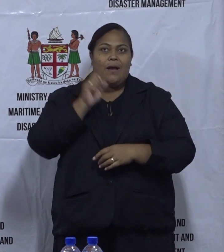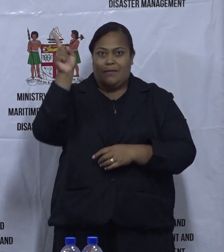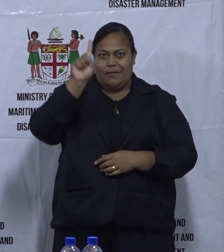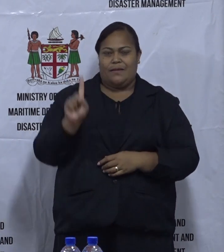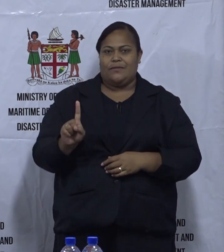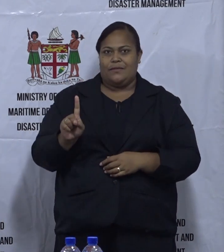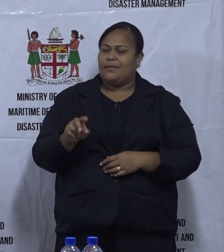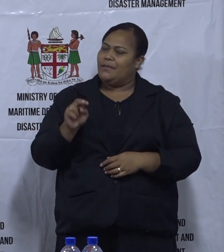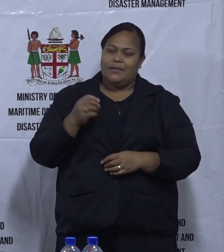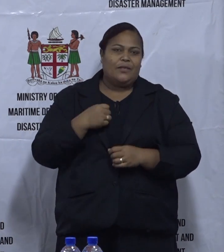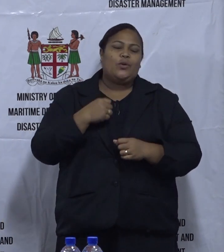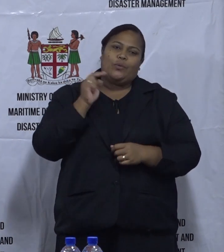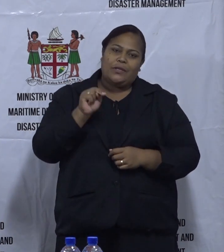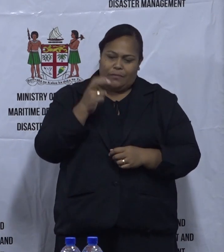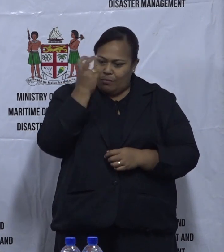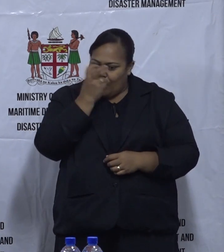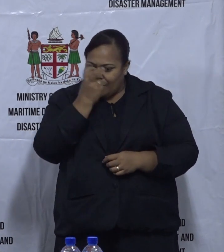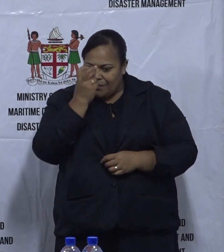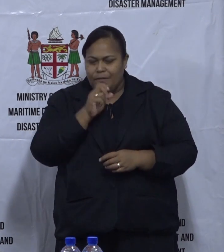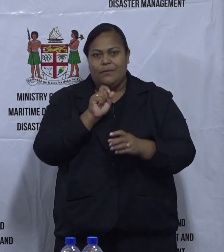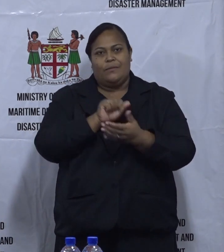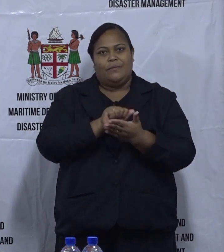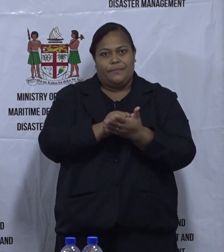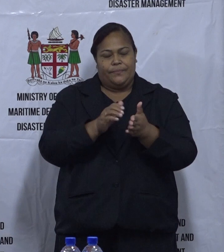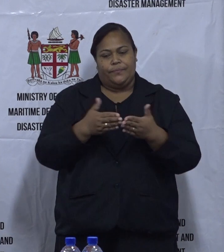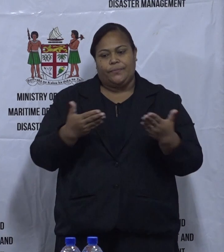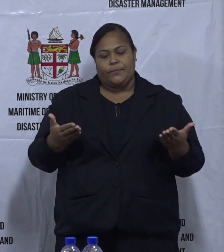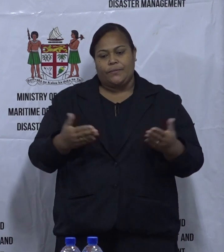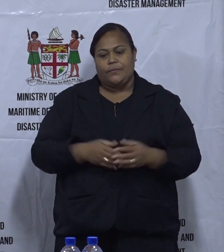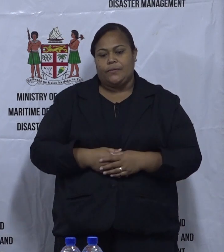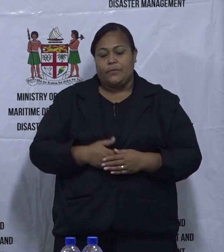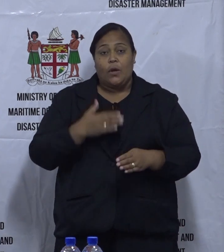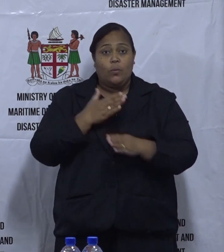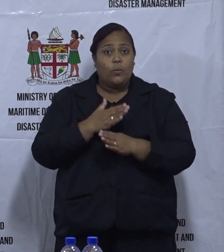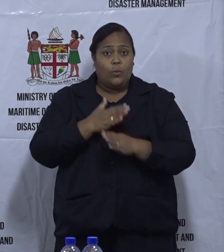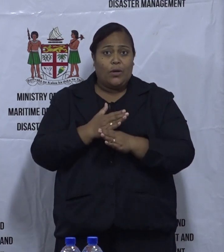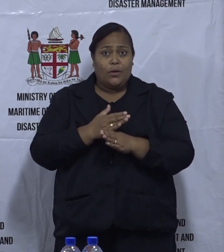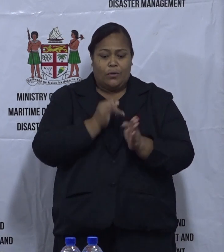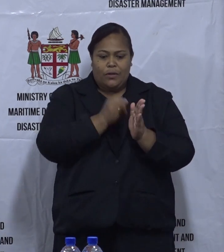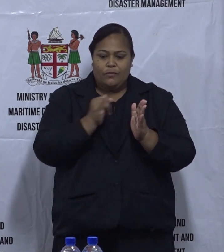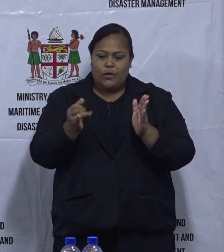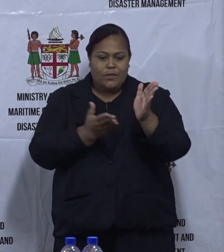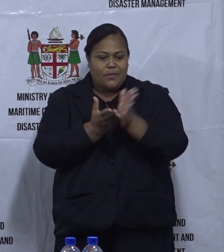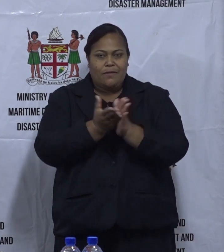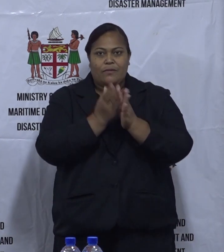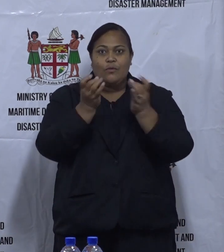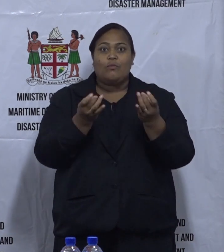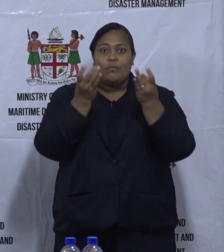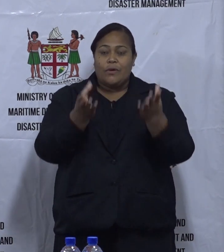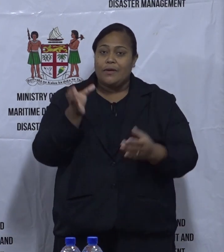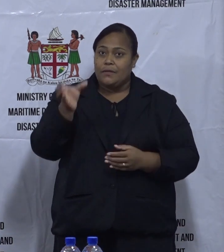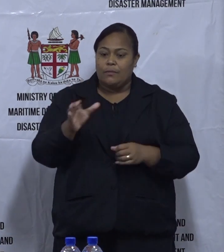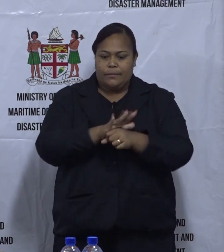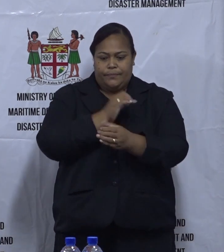supply. We are closely monitoring and working with our infrastructure service providers